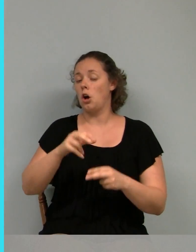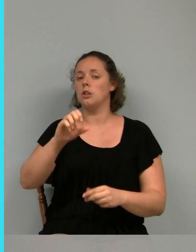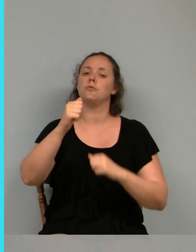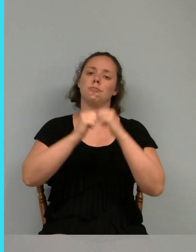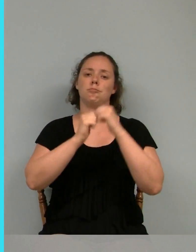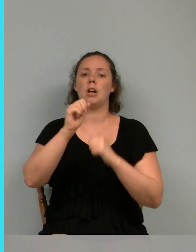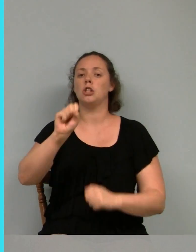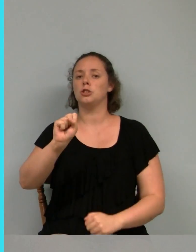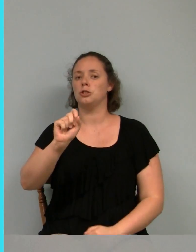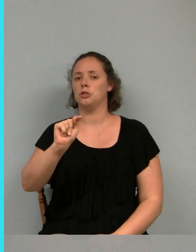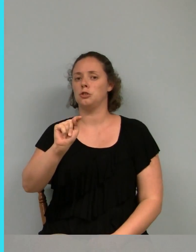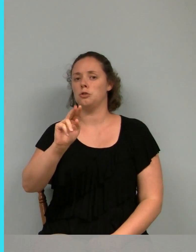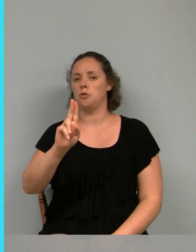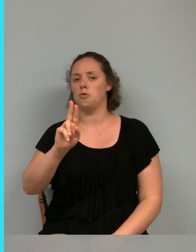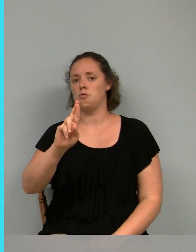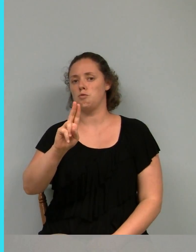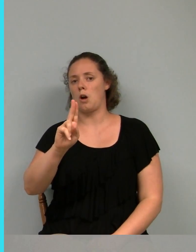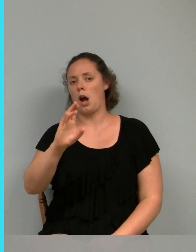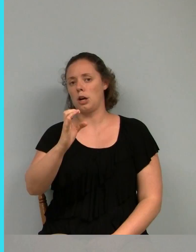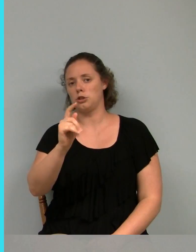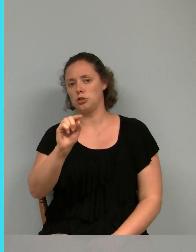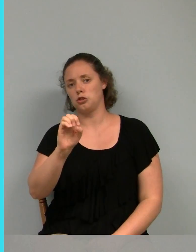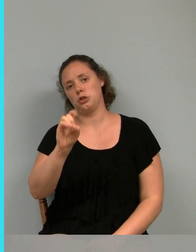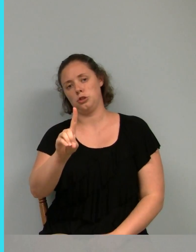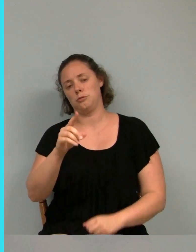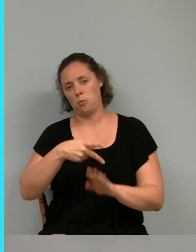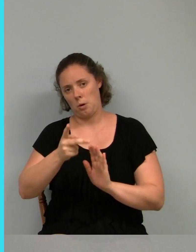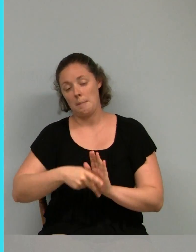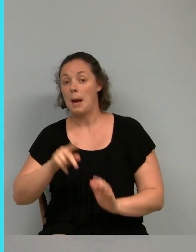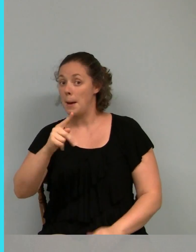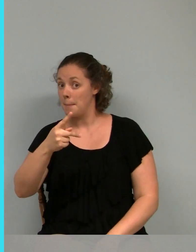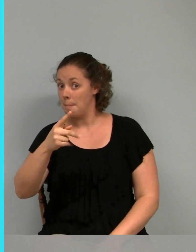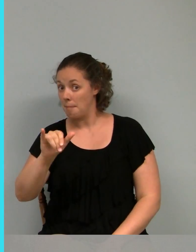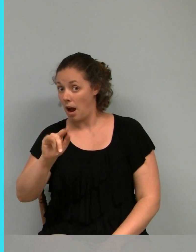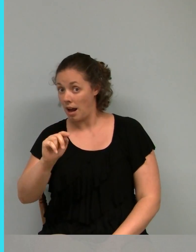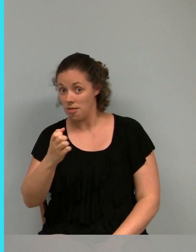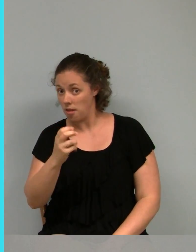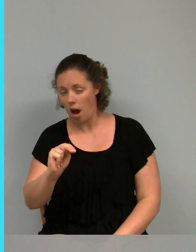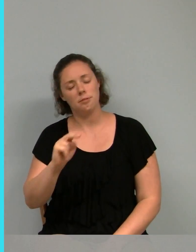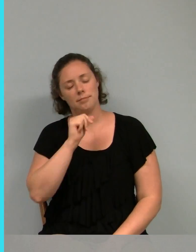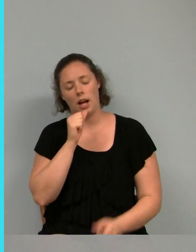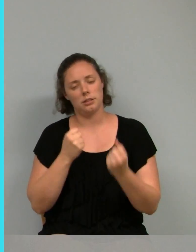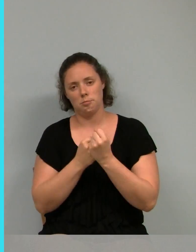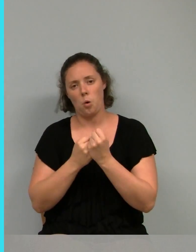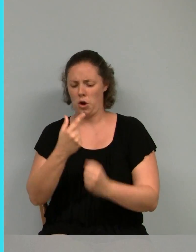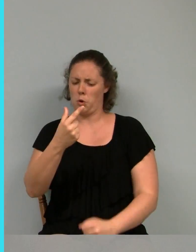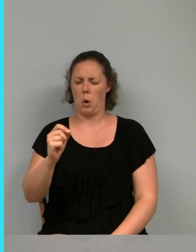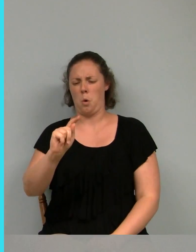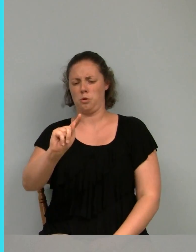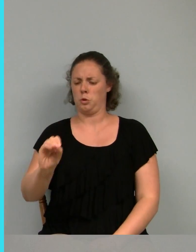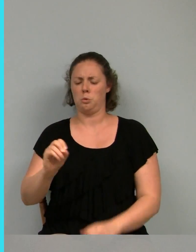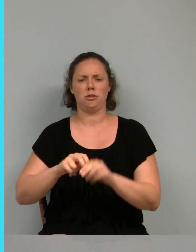programming. Python does not support go-to jump statements.